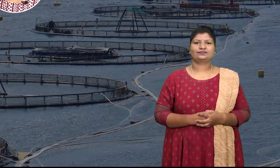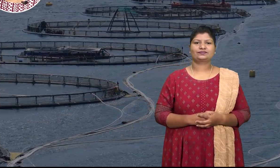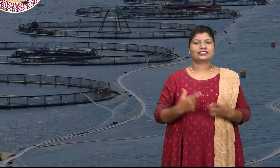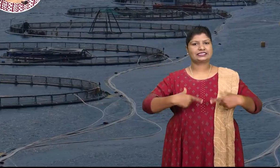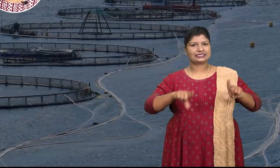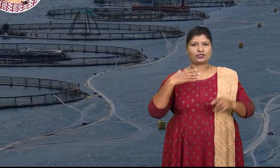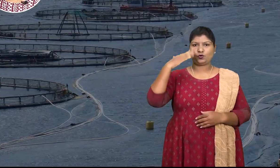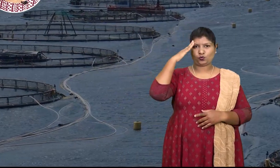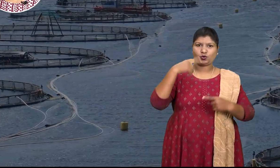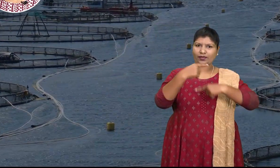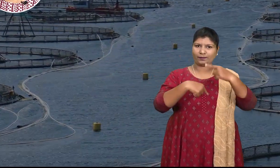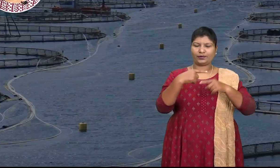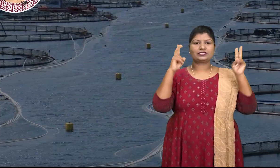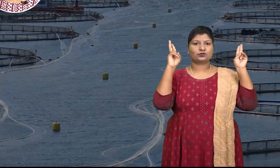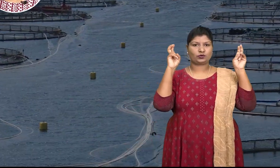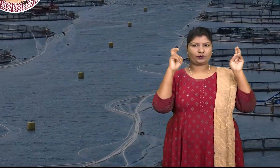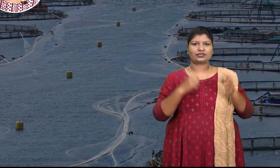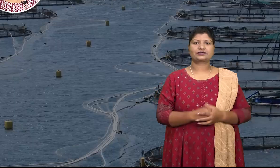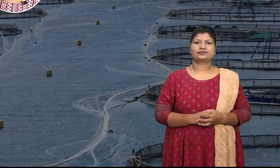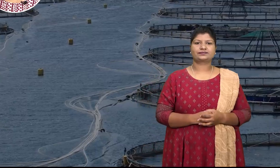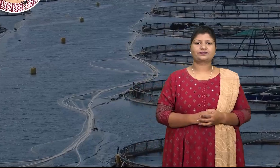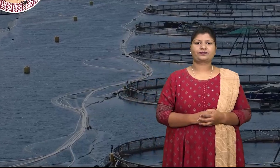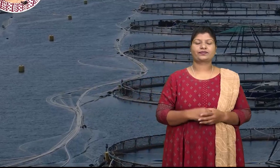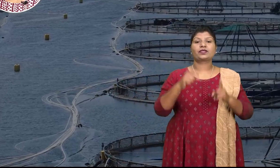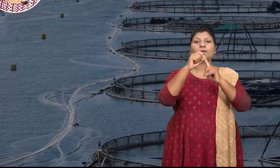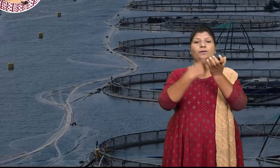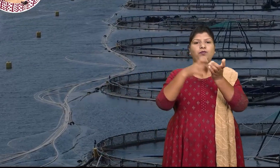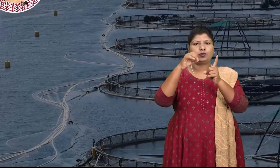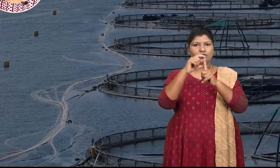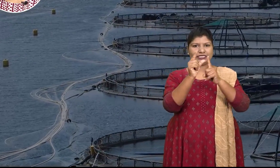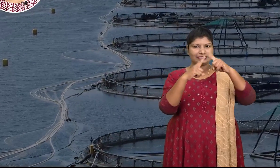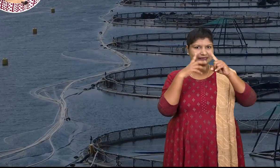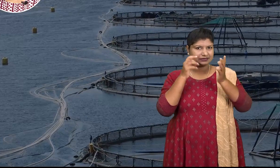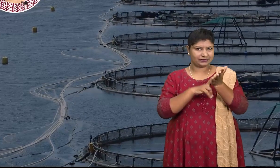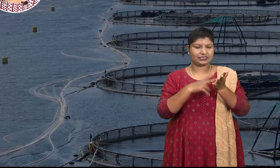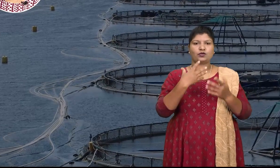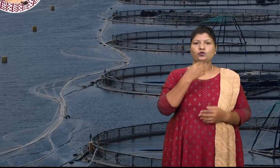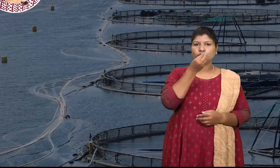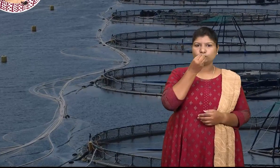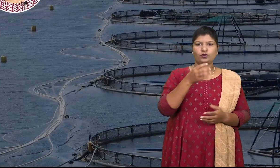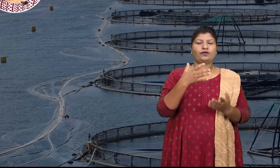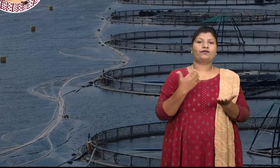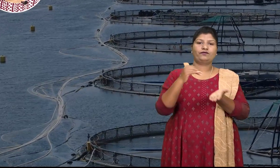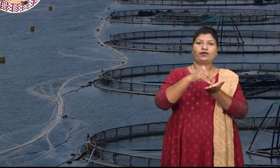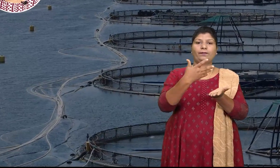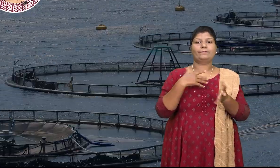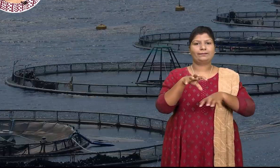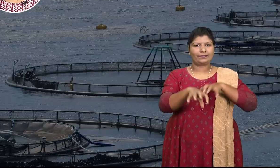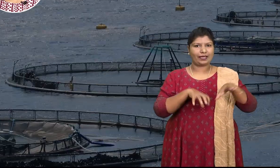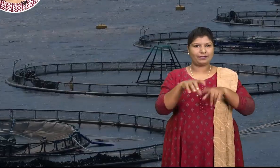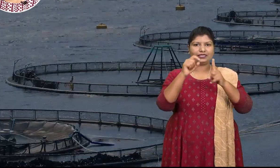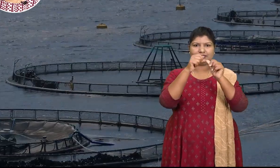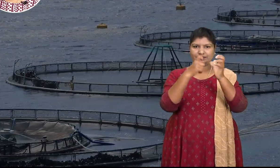Let us know about the topic Production of Food from Animals, Part 3 of